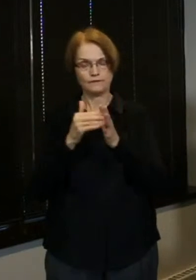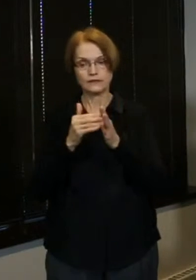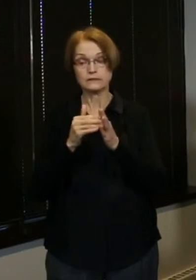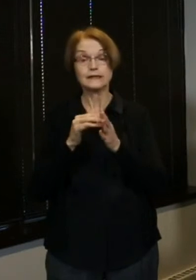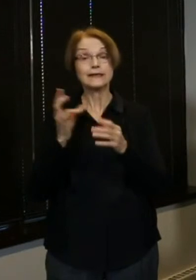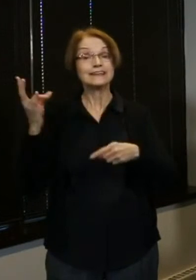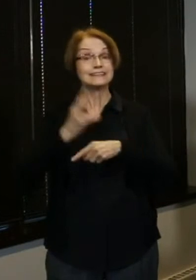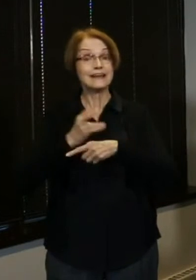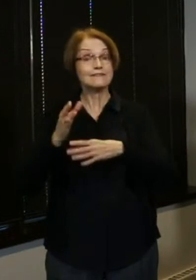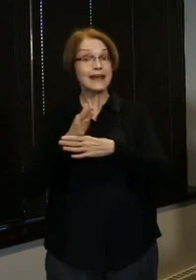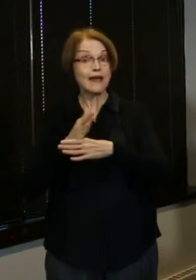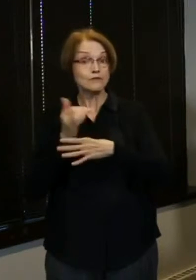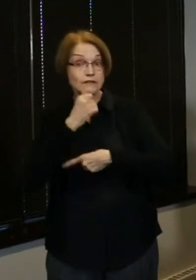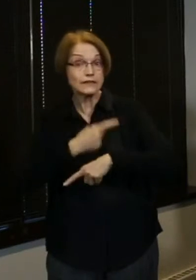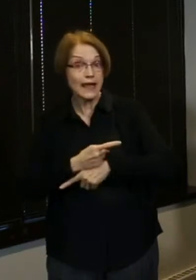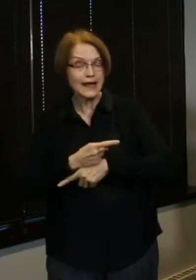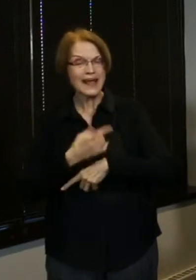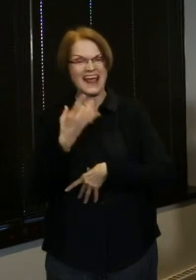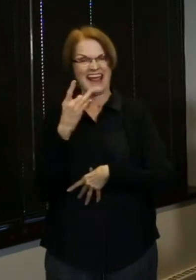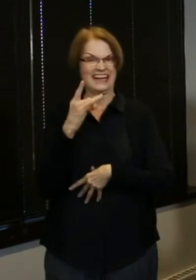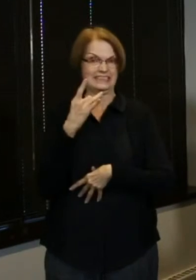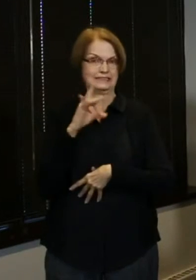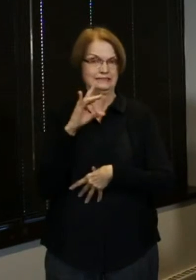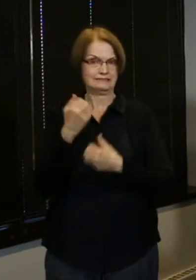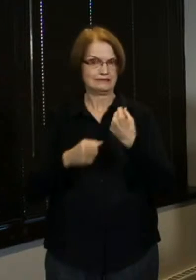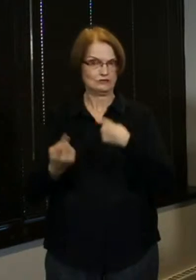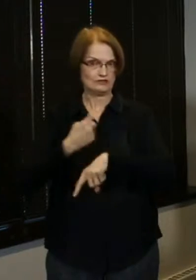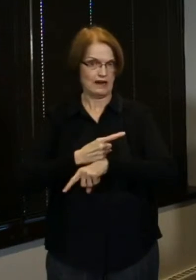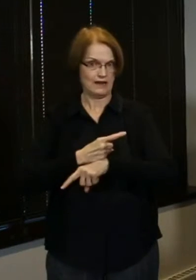18 deaths per day over the last 7 days.